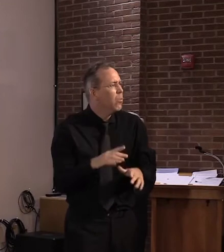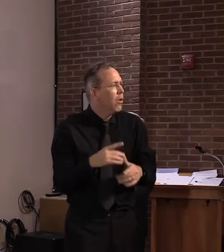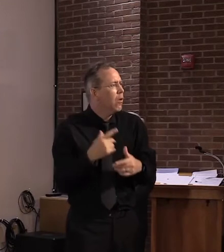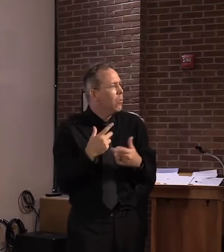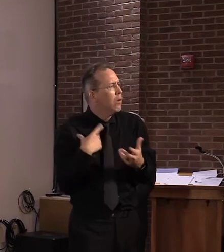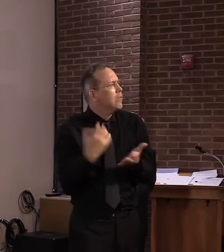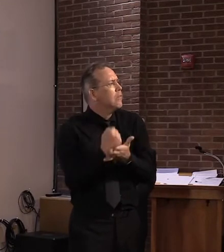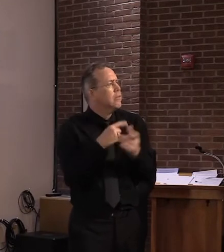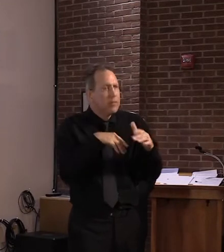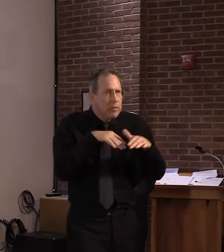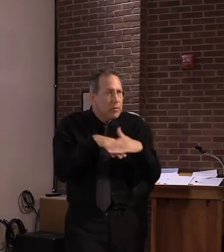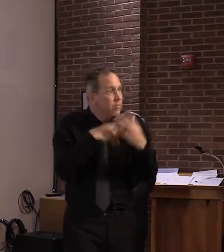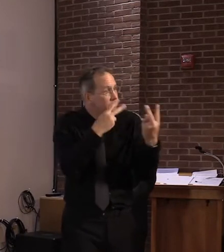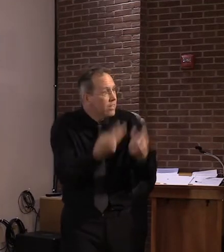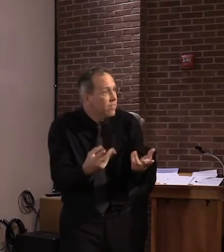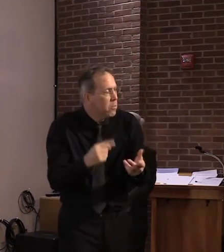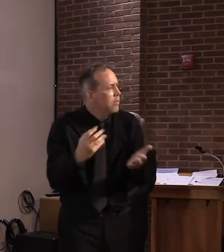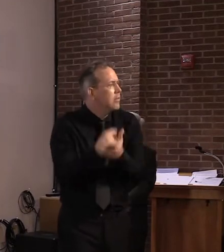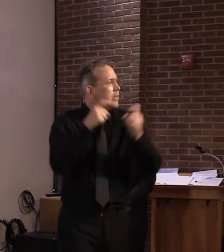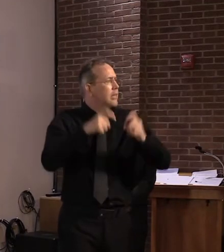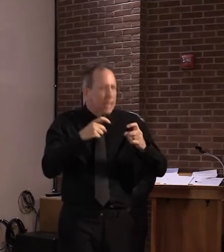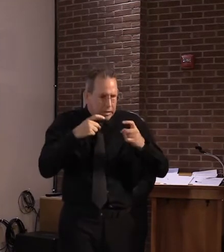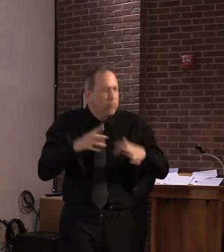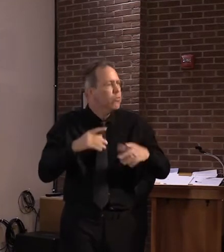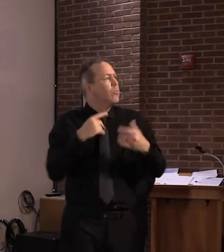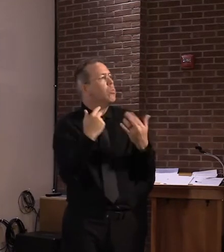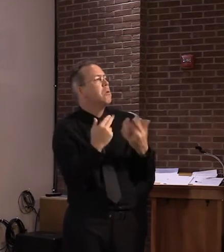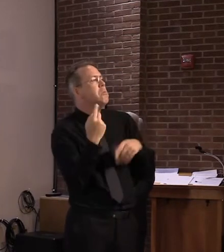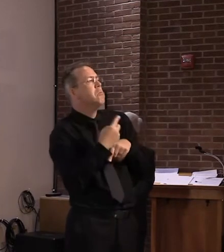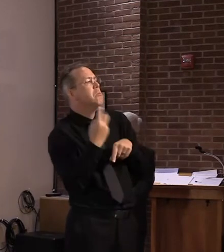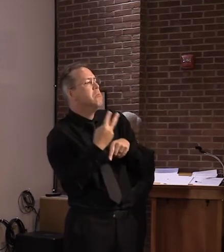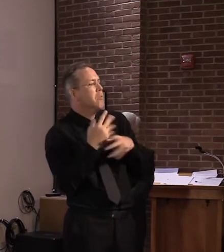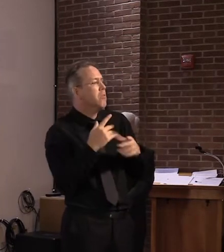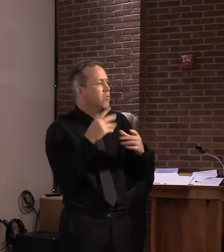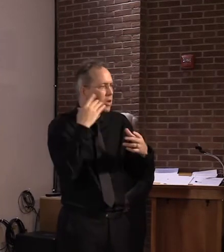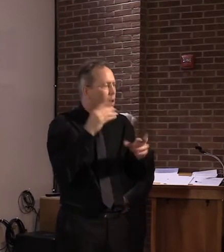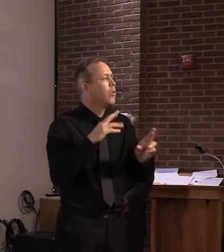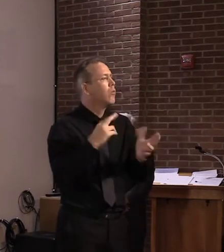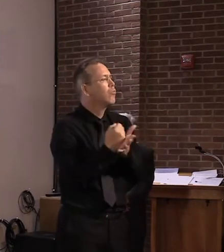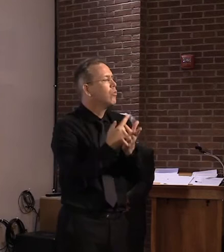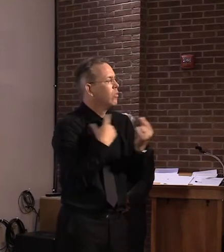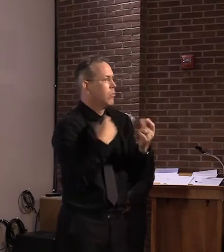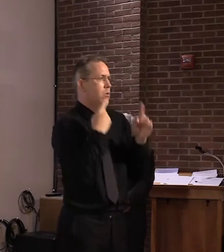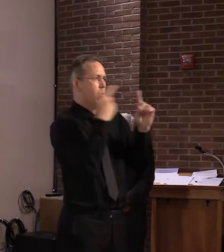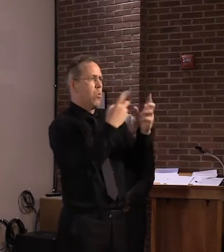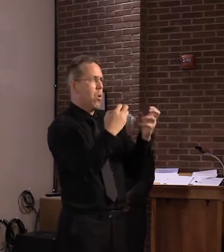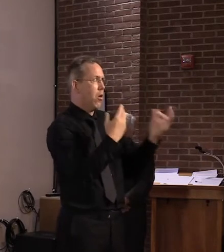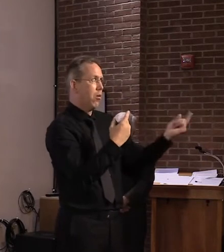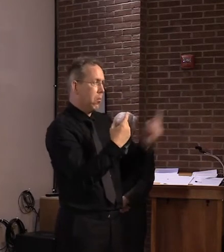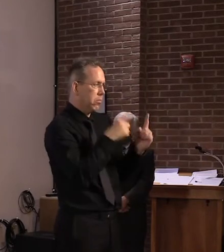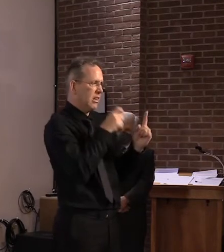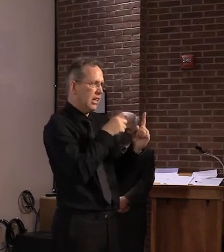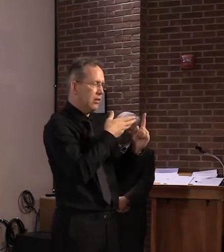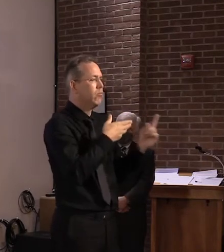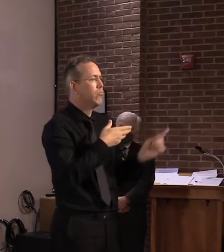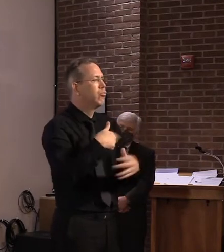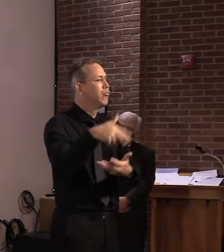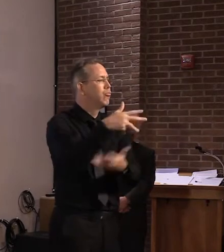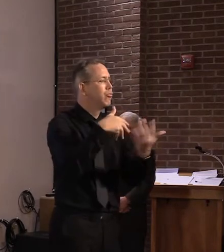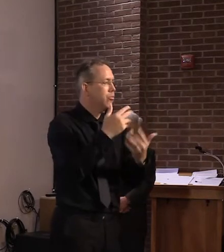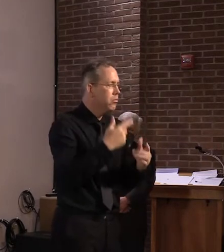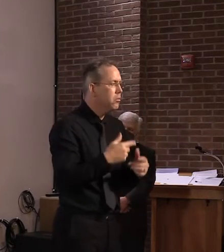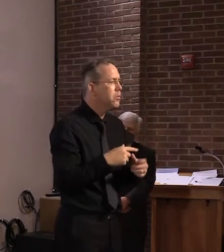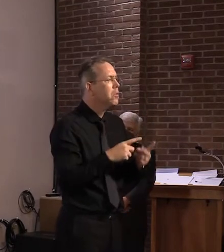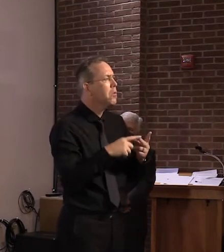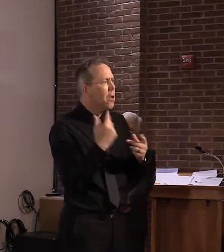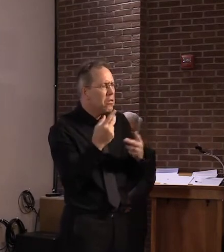quickly get on and do what they want to do and enjoy in Vermont. There's a lot of future opportunities that